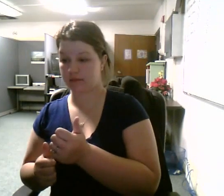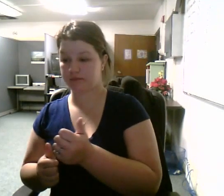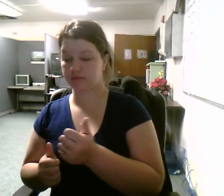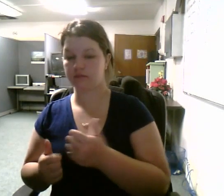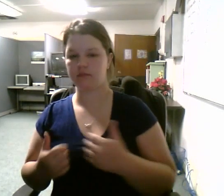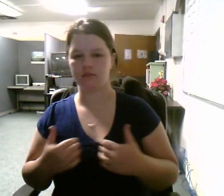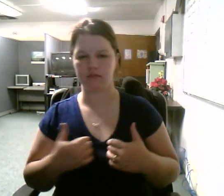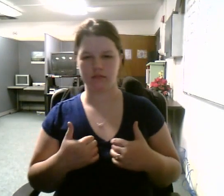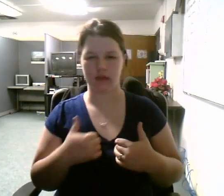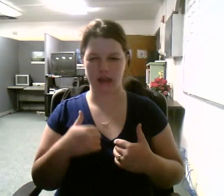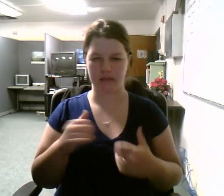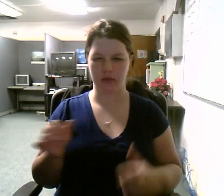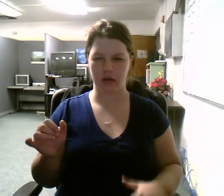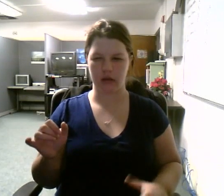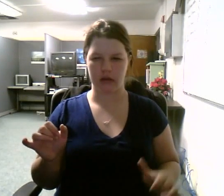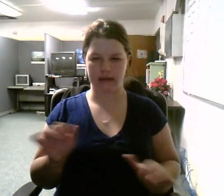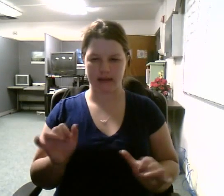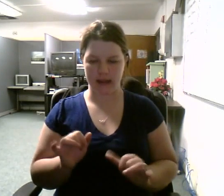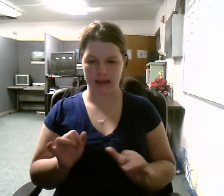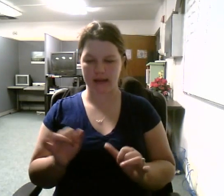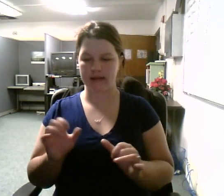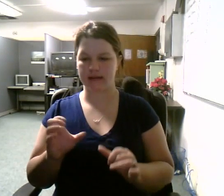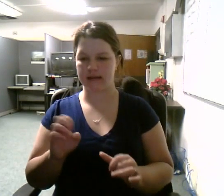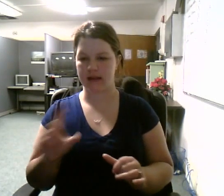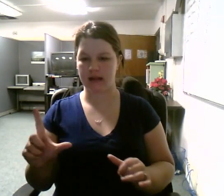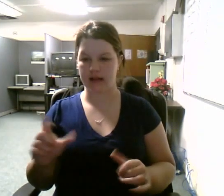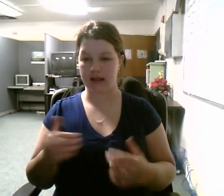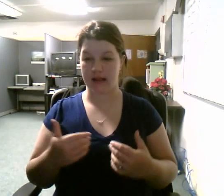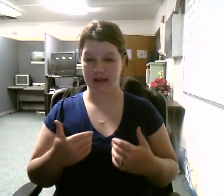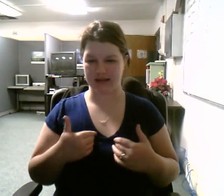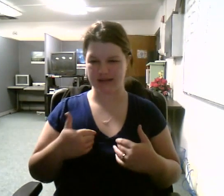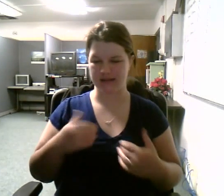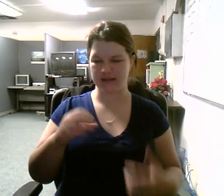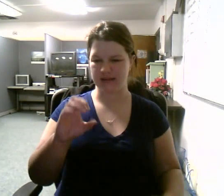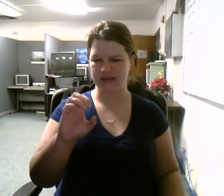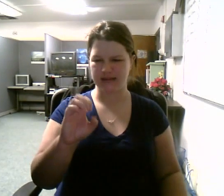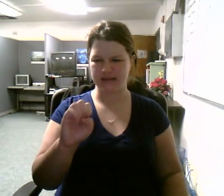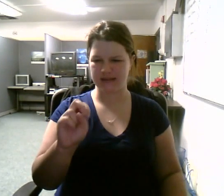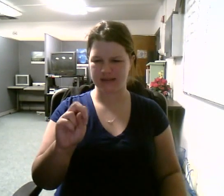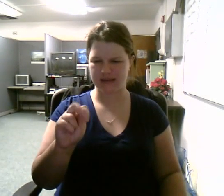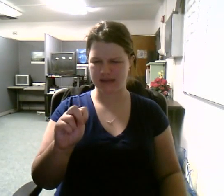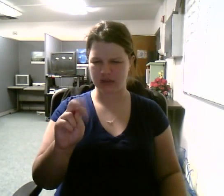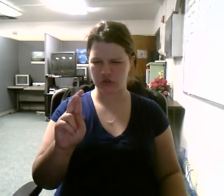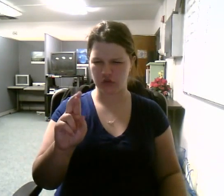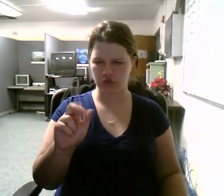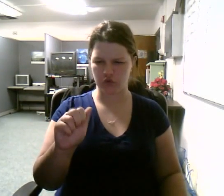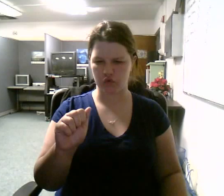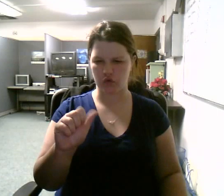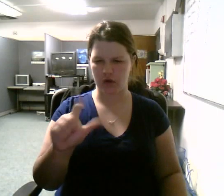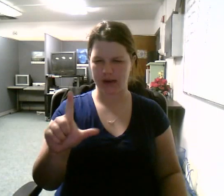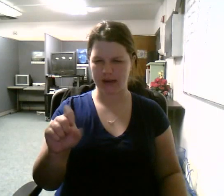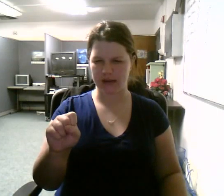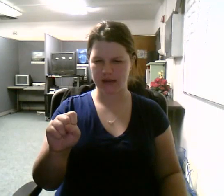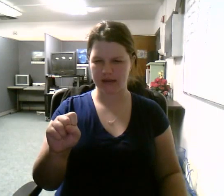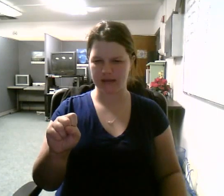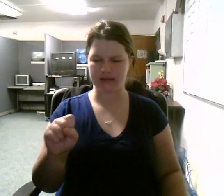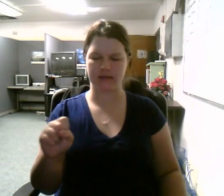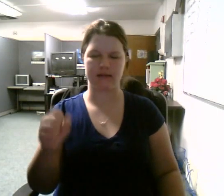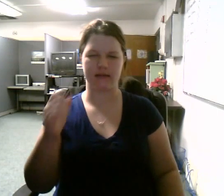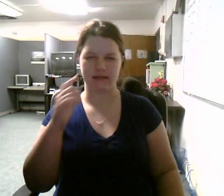organelles called centrioles. They are there to help the cell when it comes time to divide. They are put to work